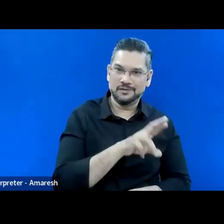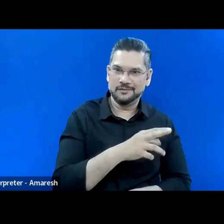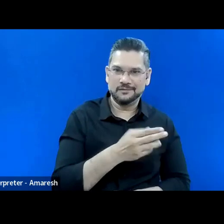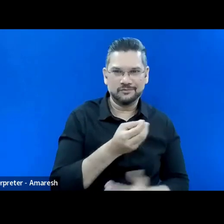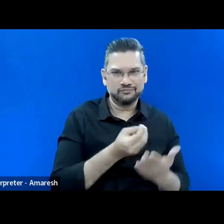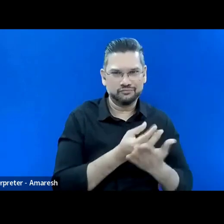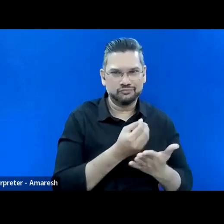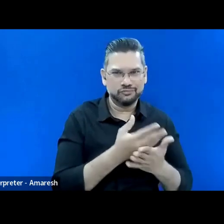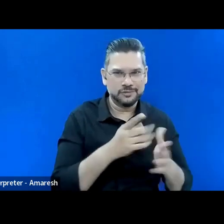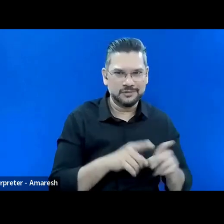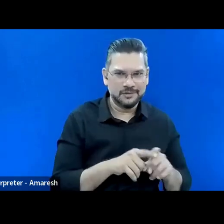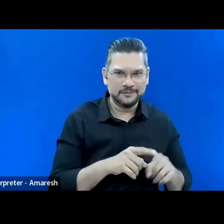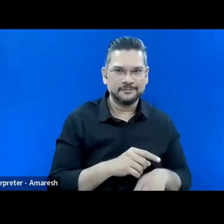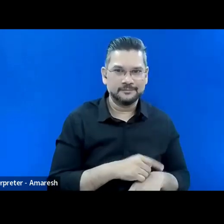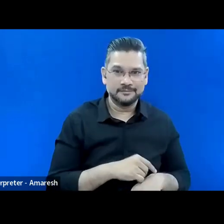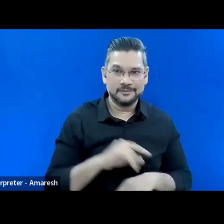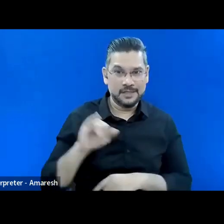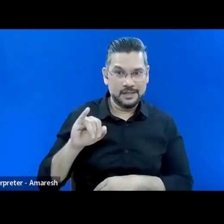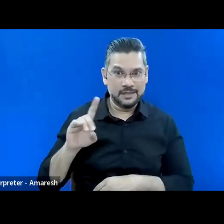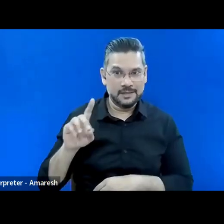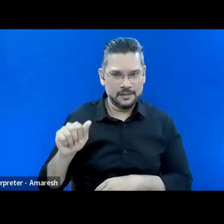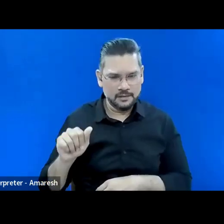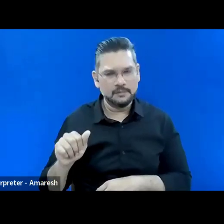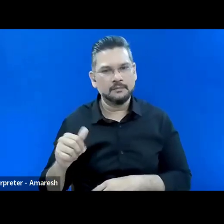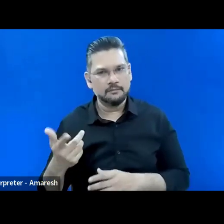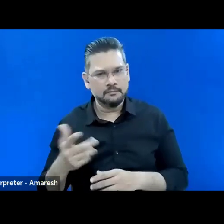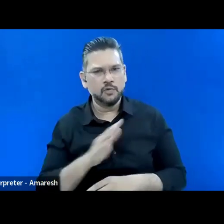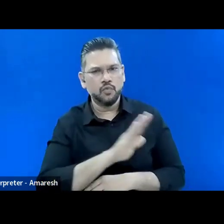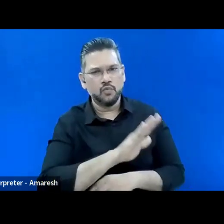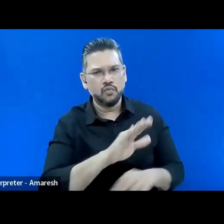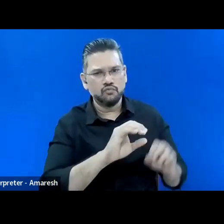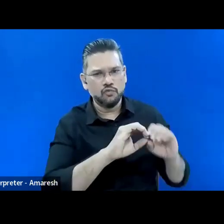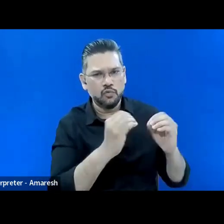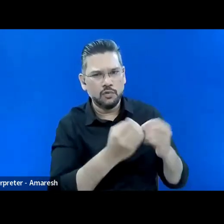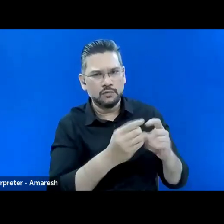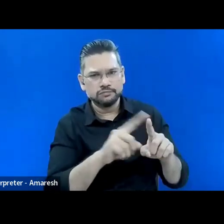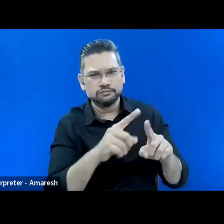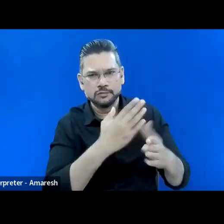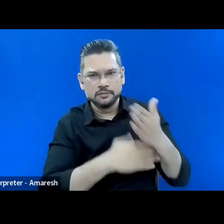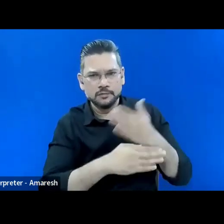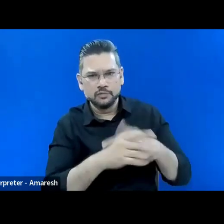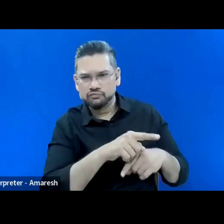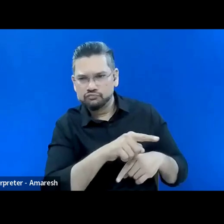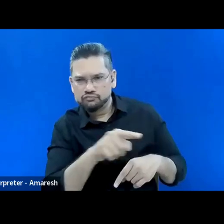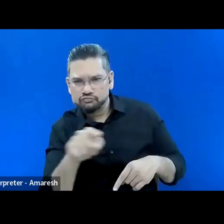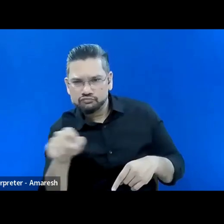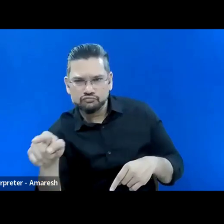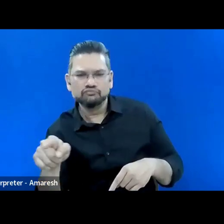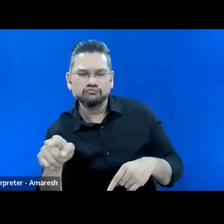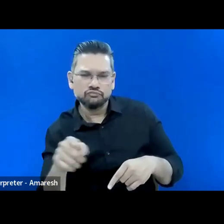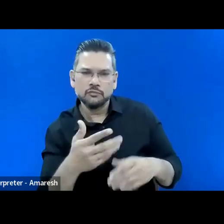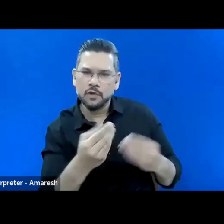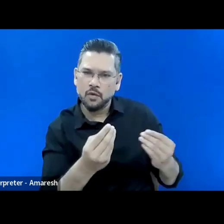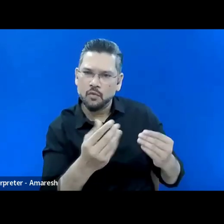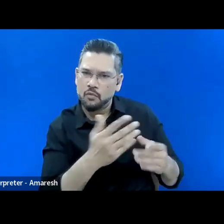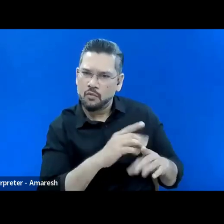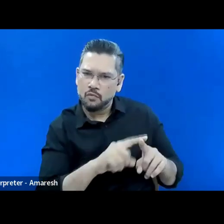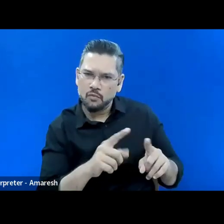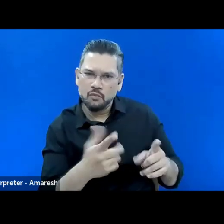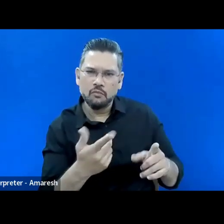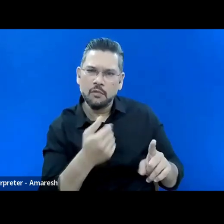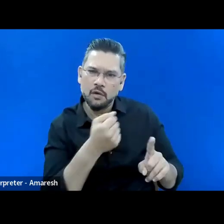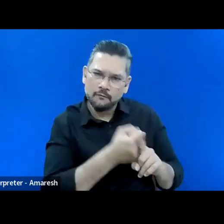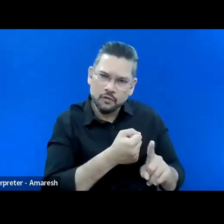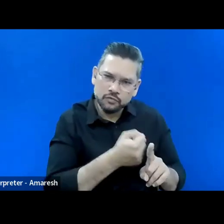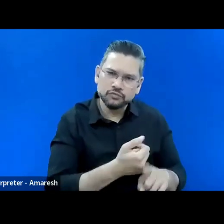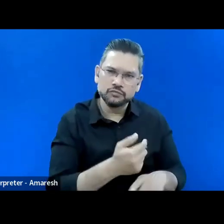always centered the views and experiences of organizations of persons with disabilities in our work, whether it's the advocacy at the